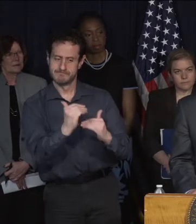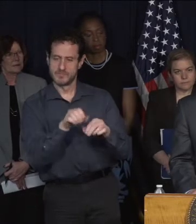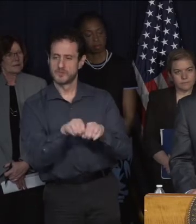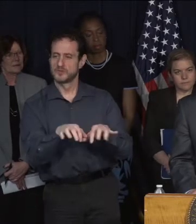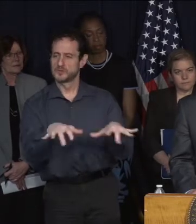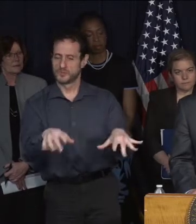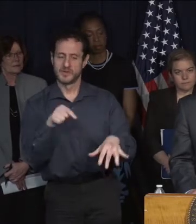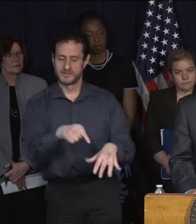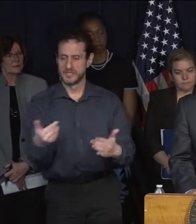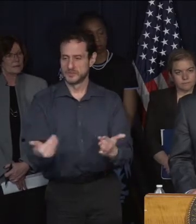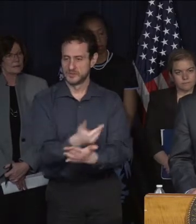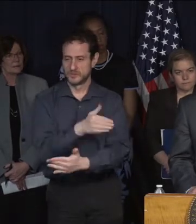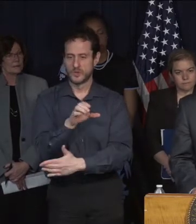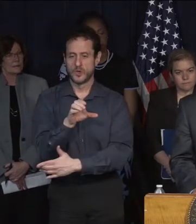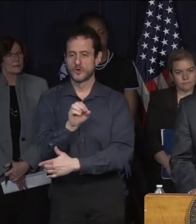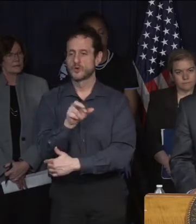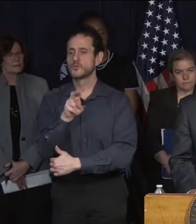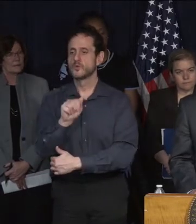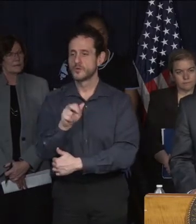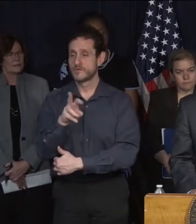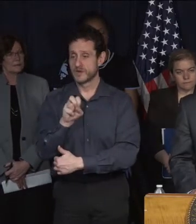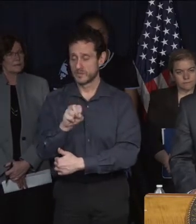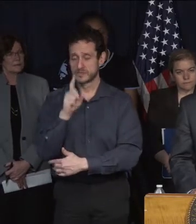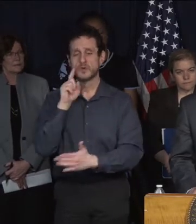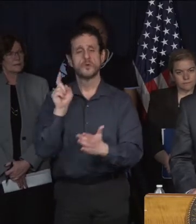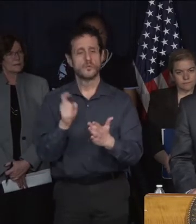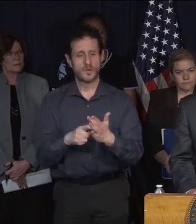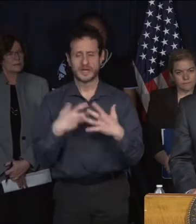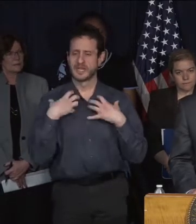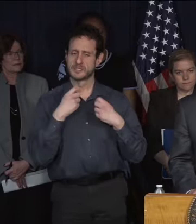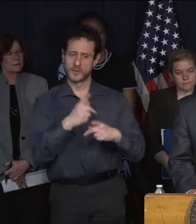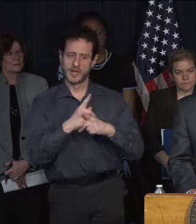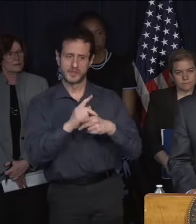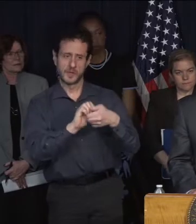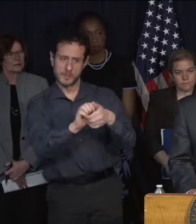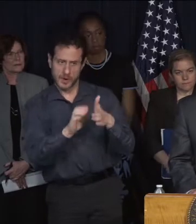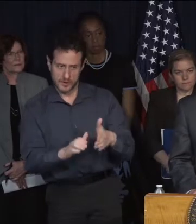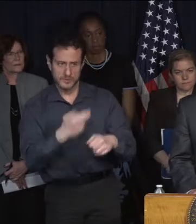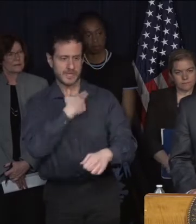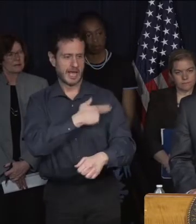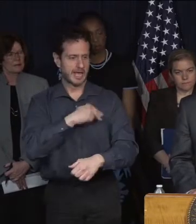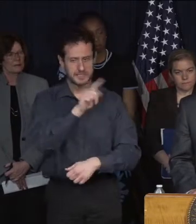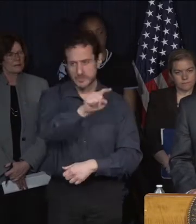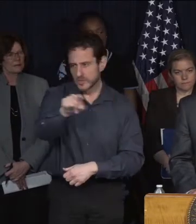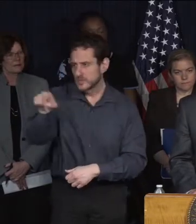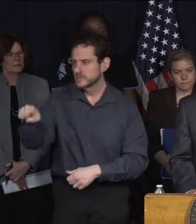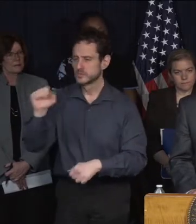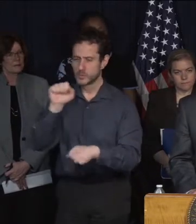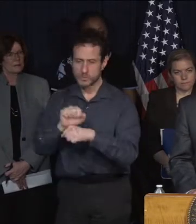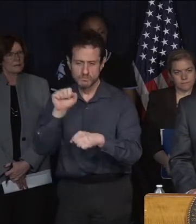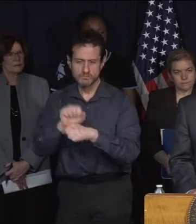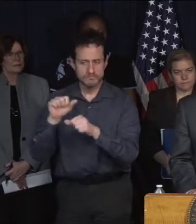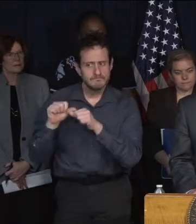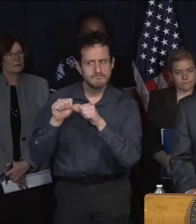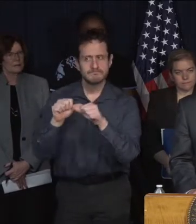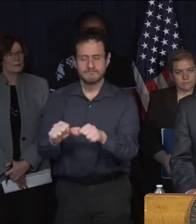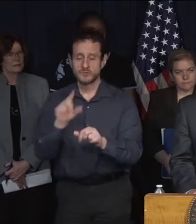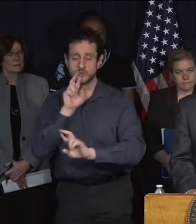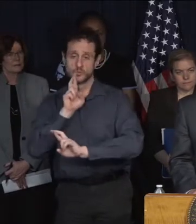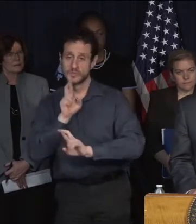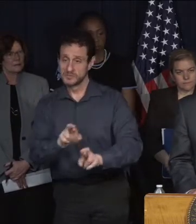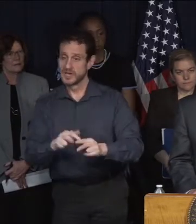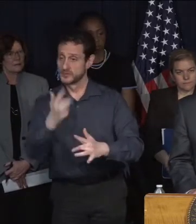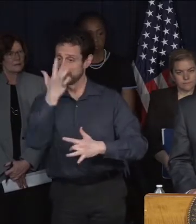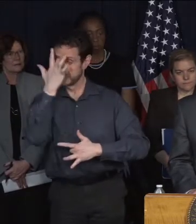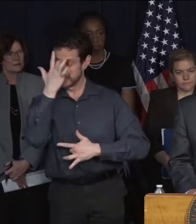of this novel coronavirus. I want to recognize our healthcare partners and hospitals who continue to work around the clock to respond to this disease. As